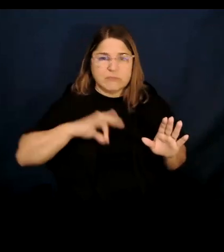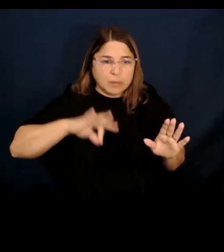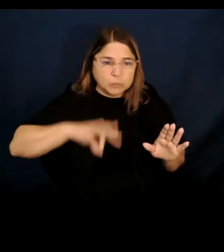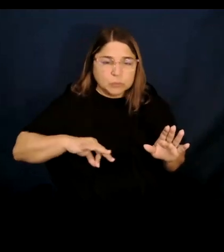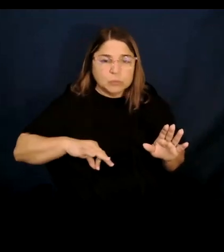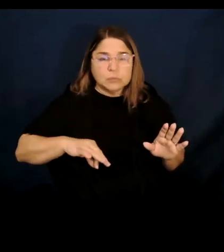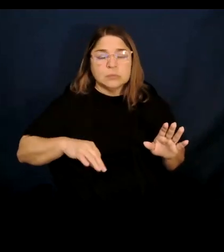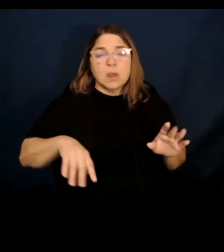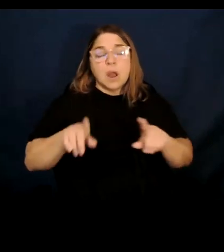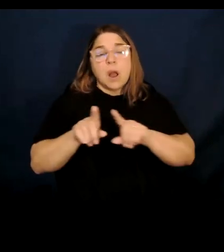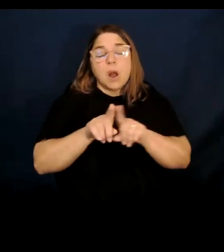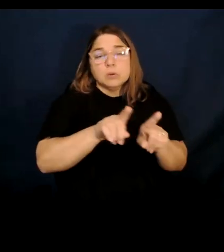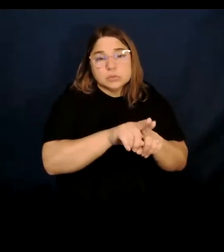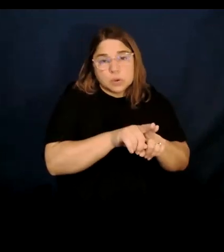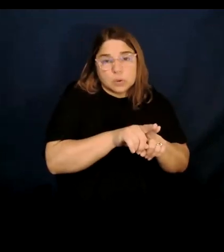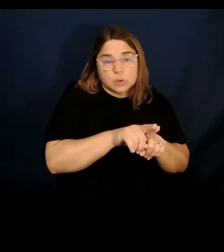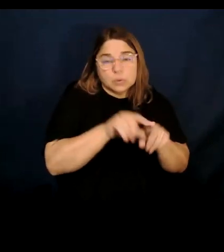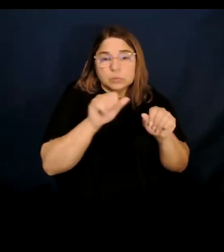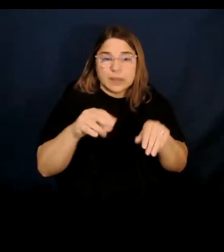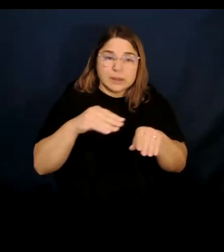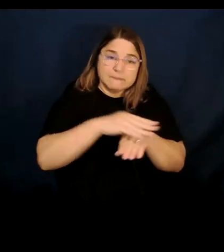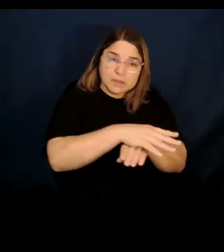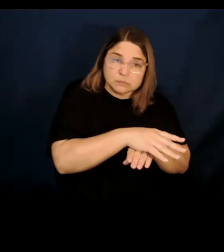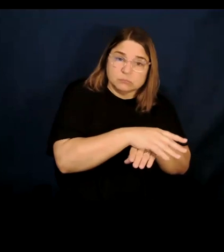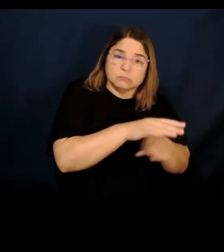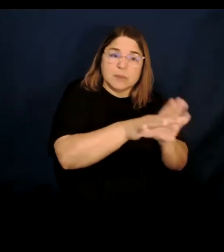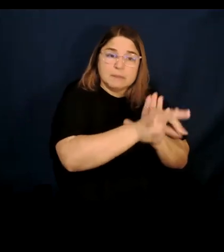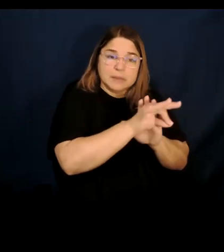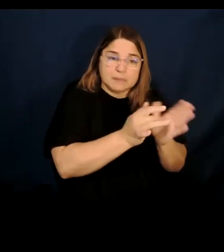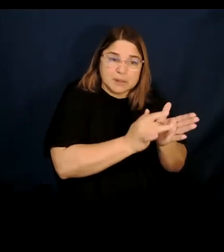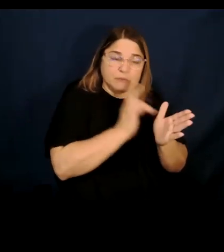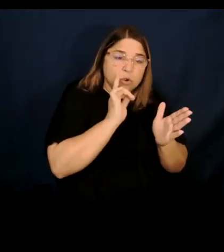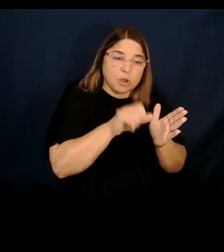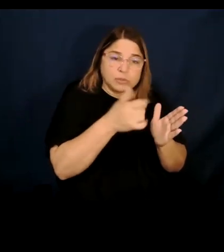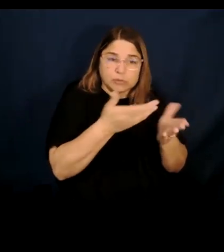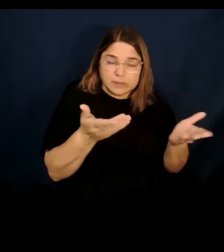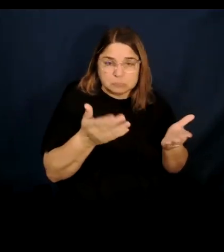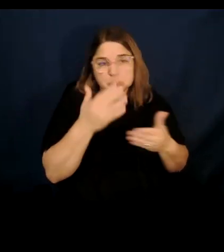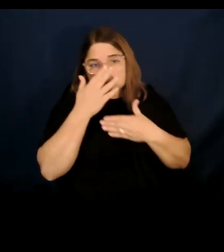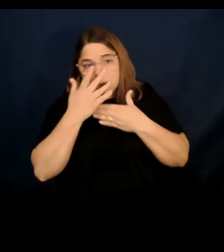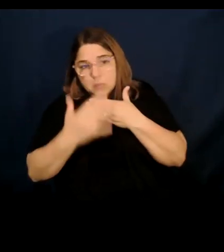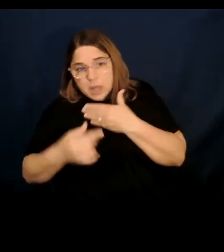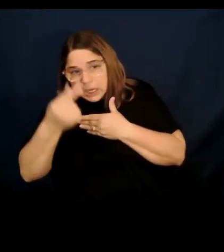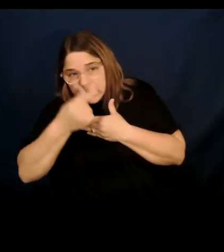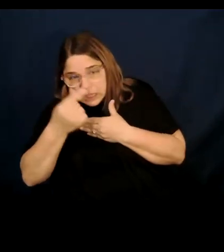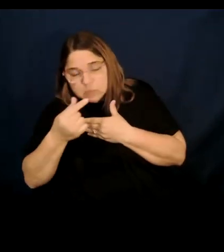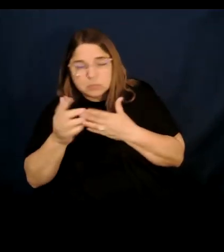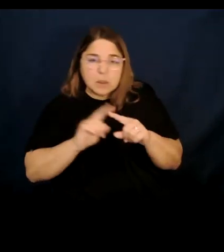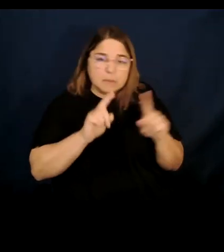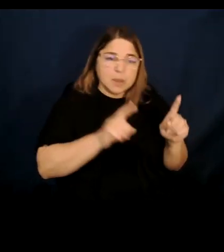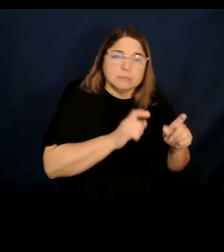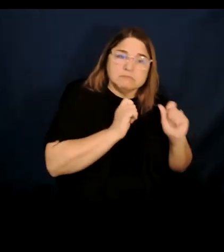PGX is also effective in making selections for other issues that may not be as significant as thinning your blood, but frequently experienced by